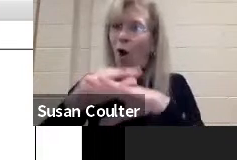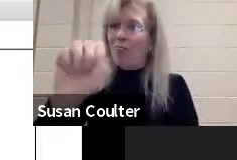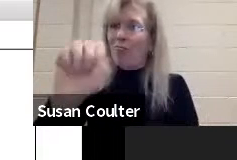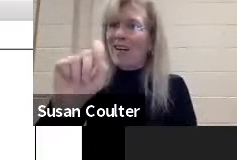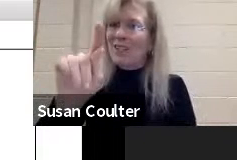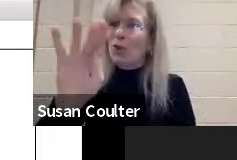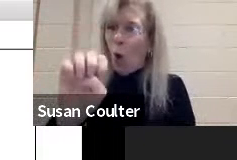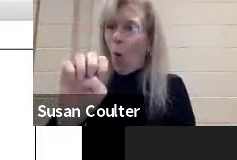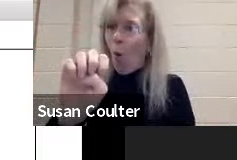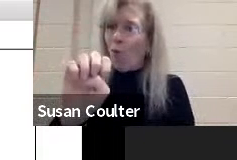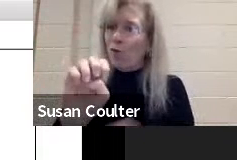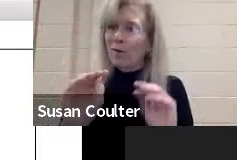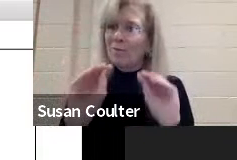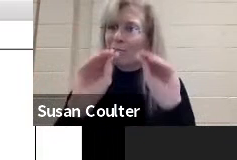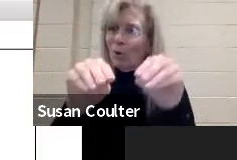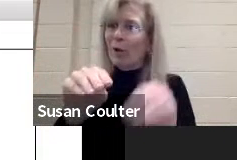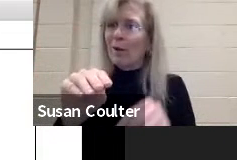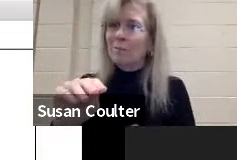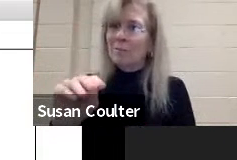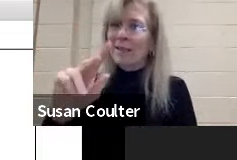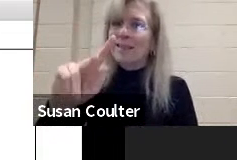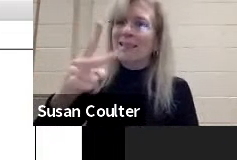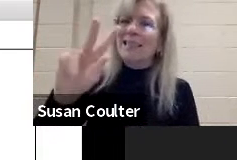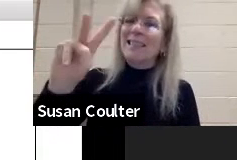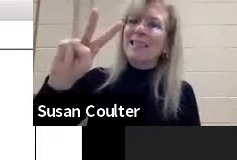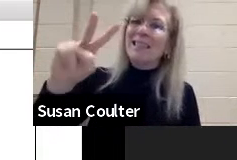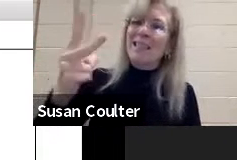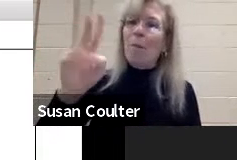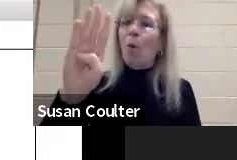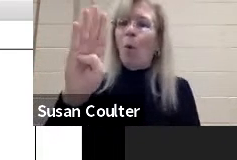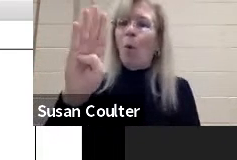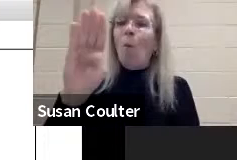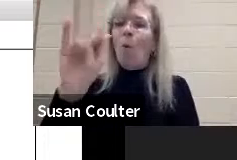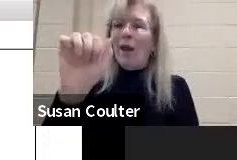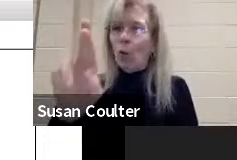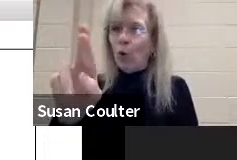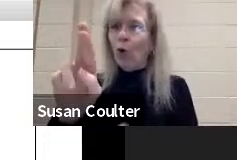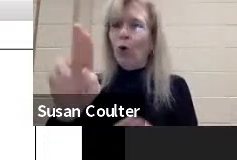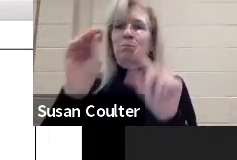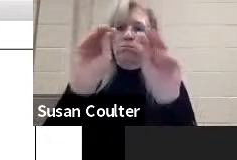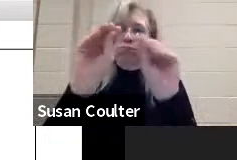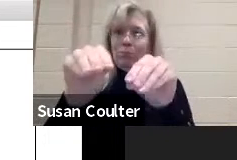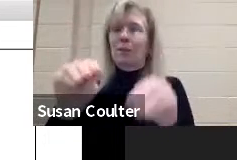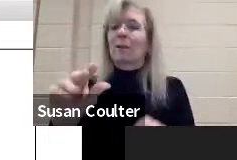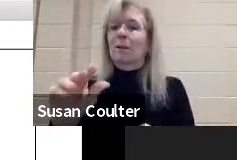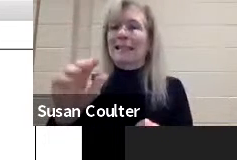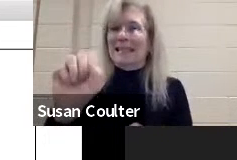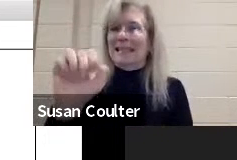us on the stove put double boiler